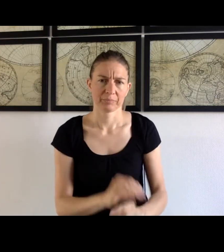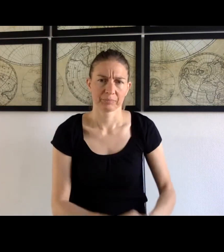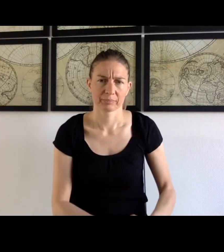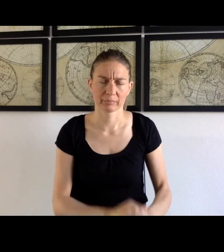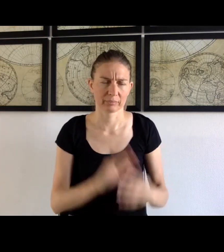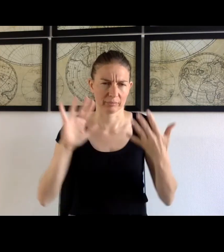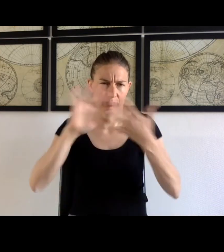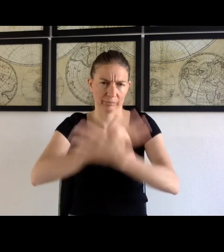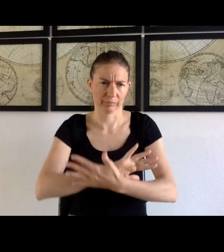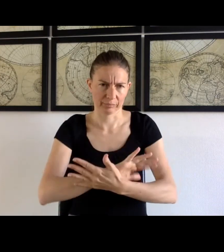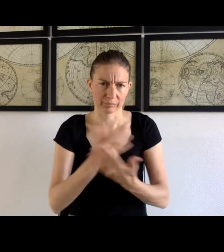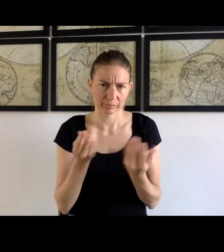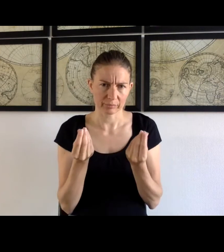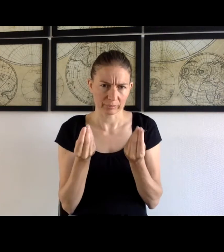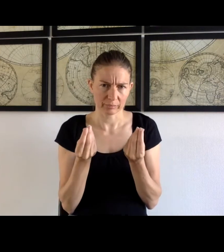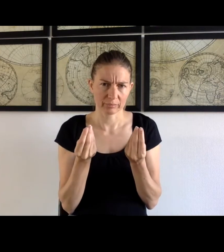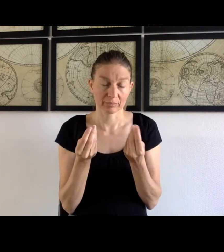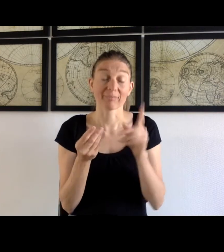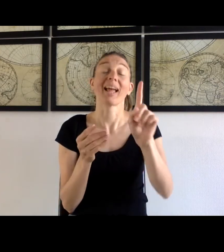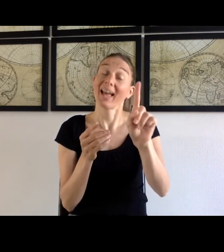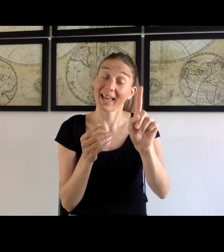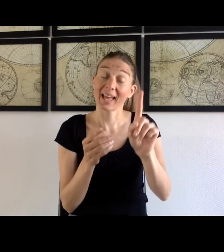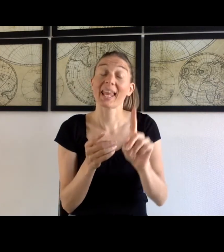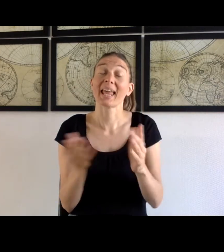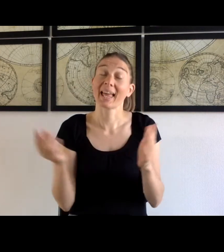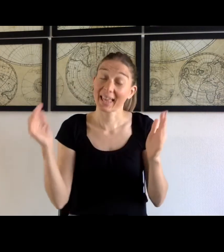course, and I repeat this, that at the end of the